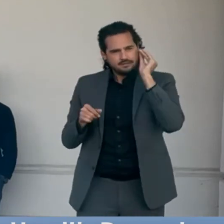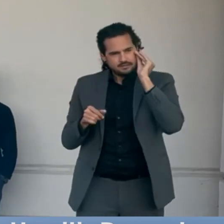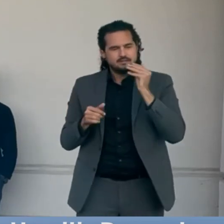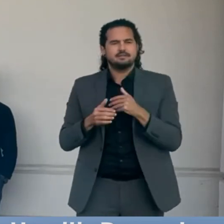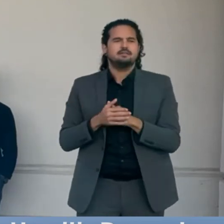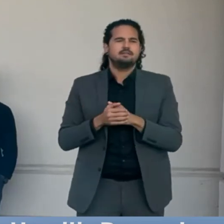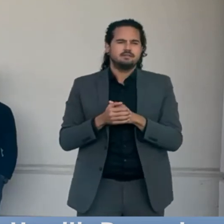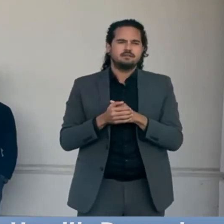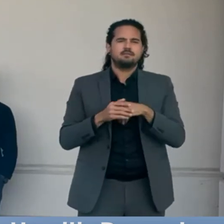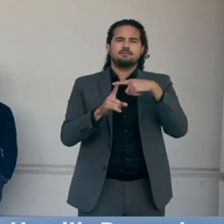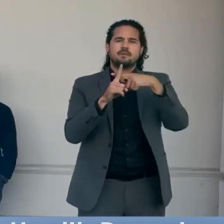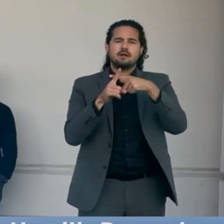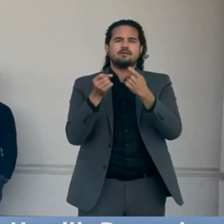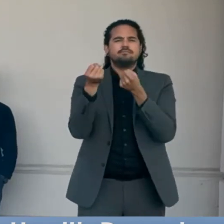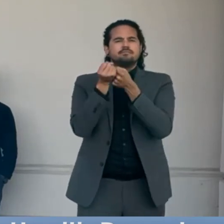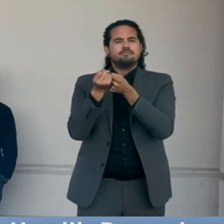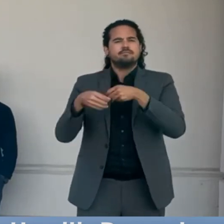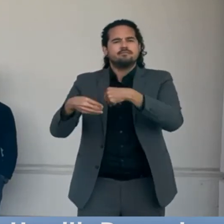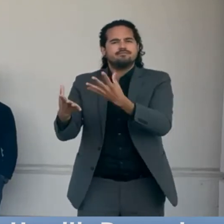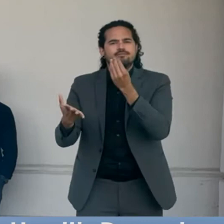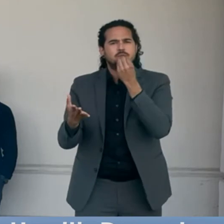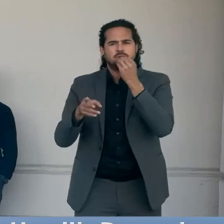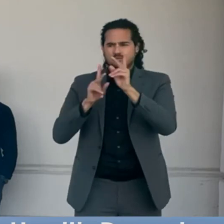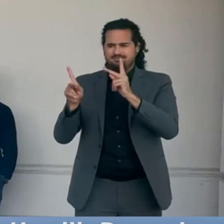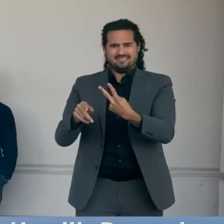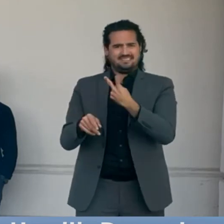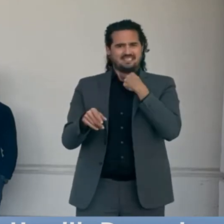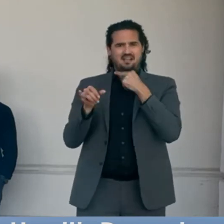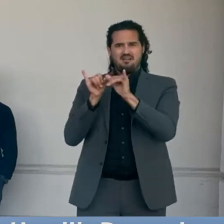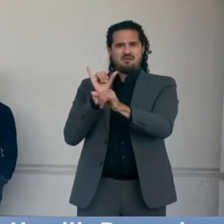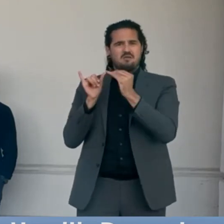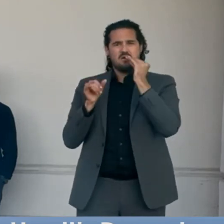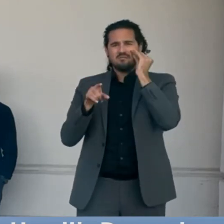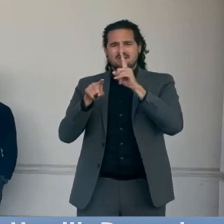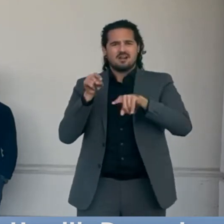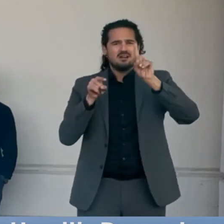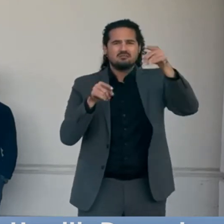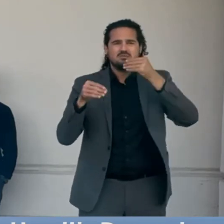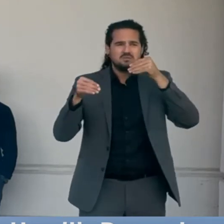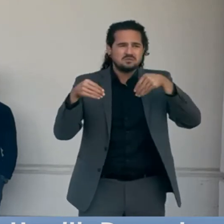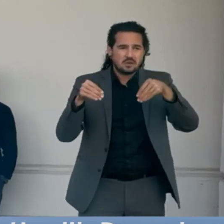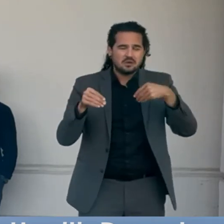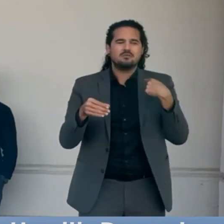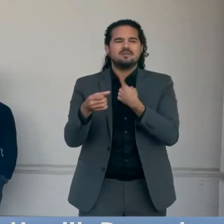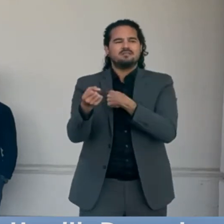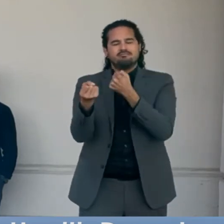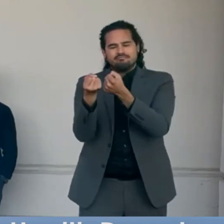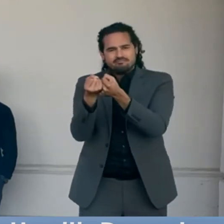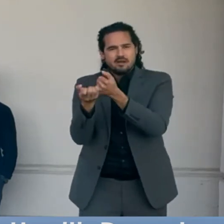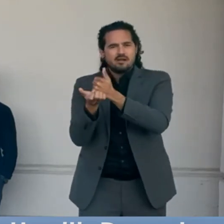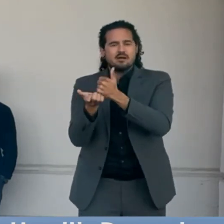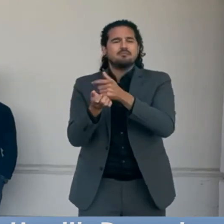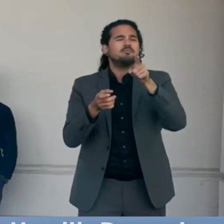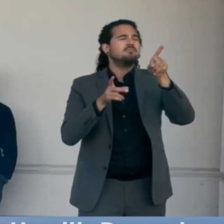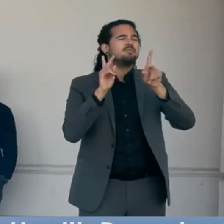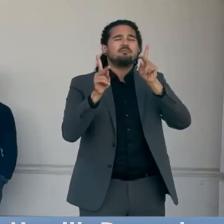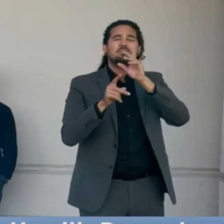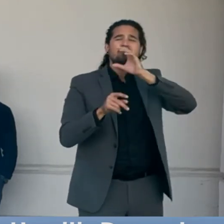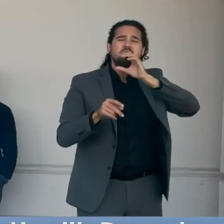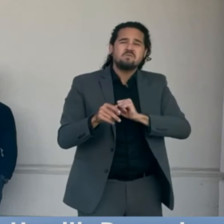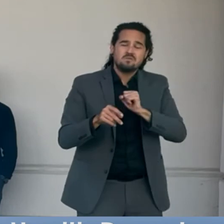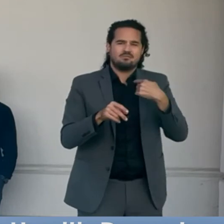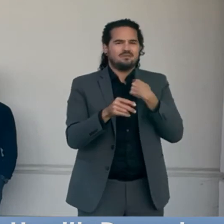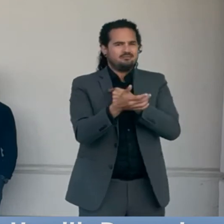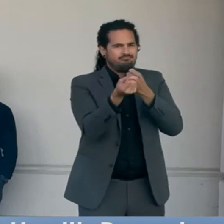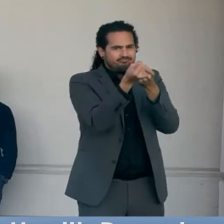people who can't leave, or assisting wherever we can with things like elder care or other supports. That said, we ask people to